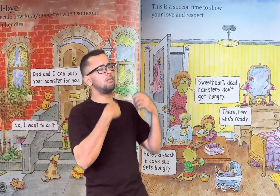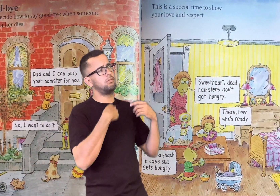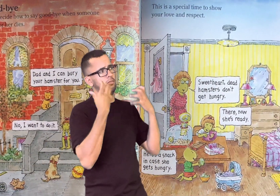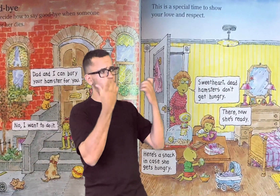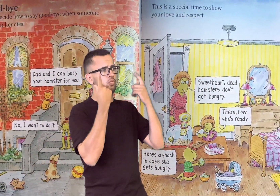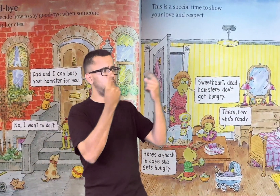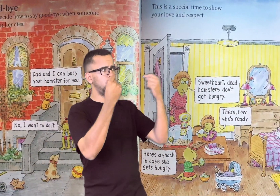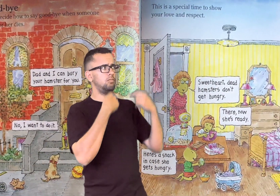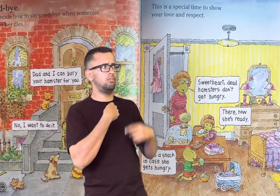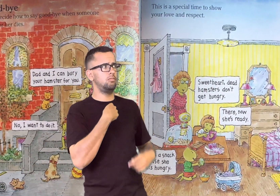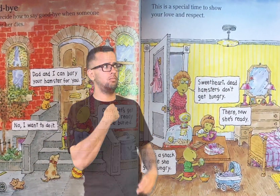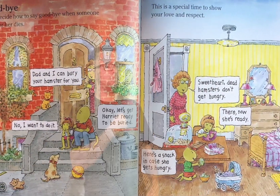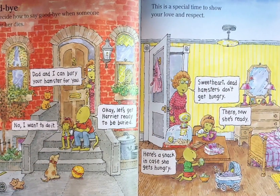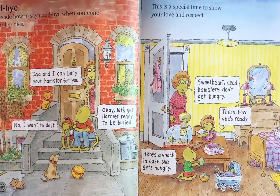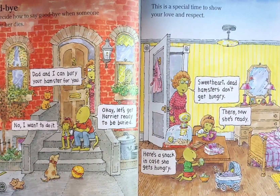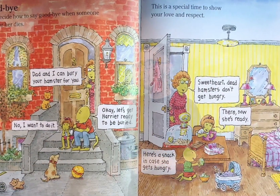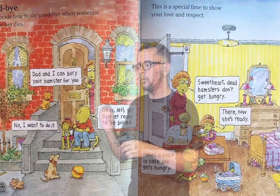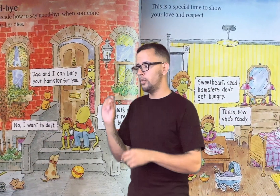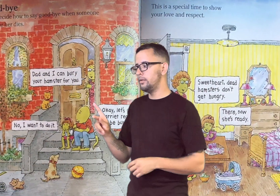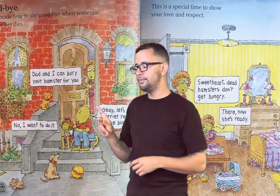No, I want to do it.